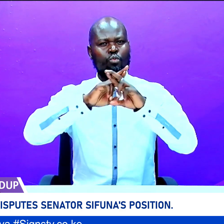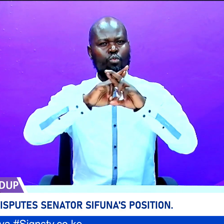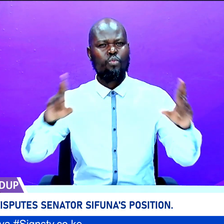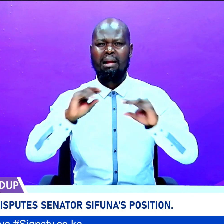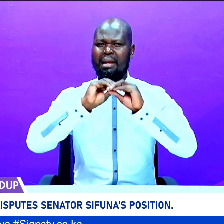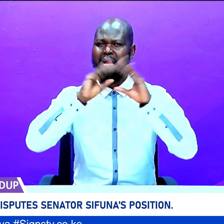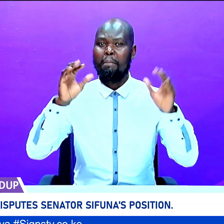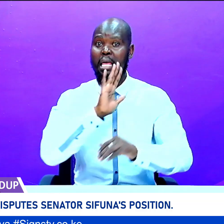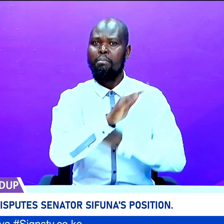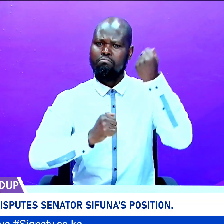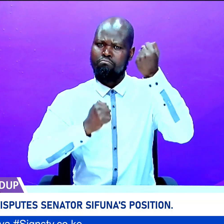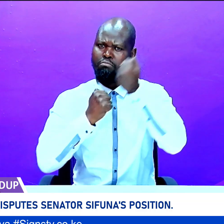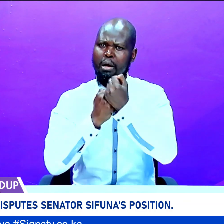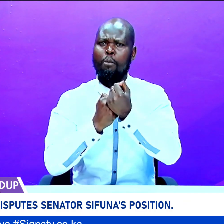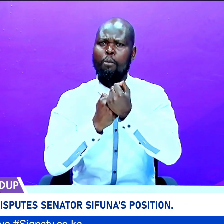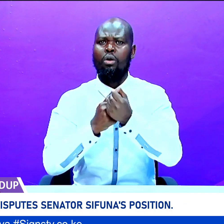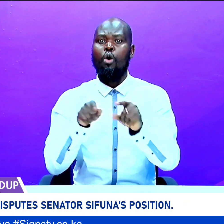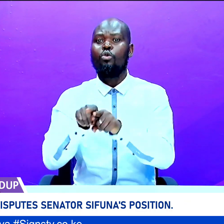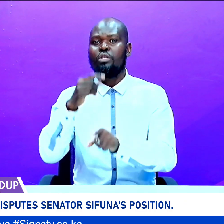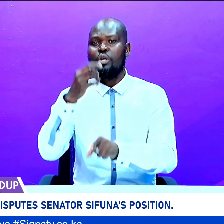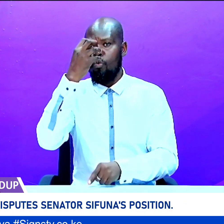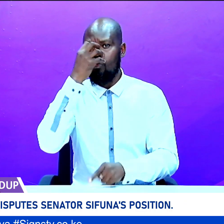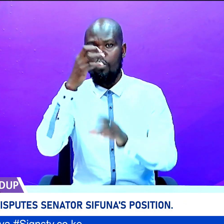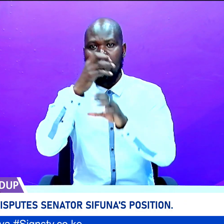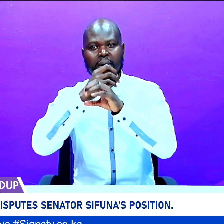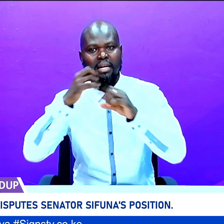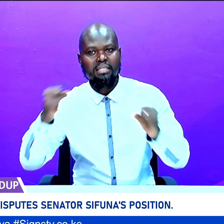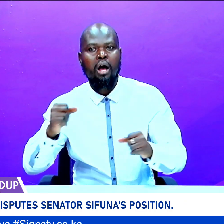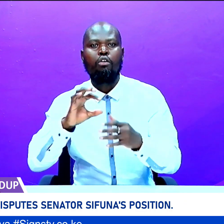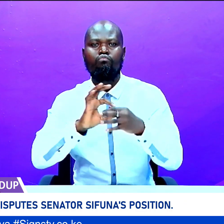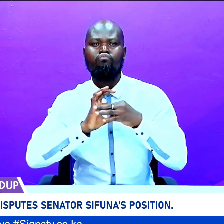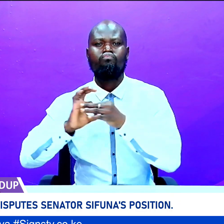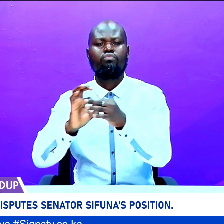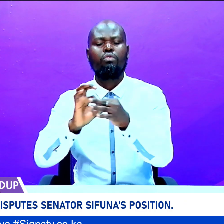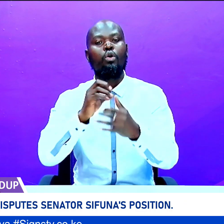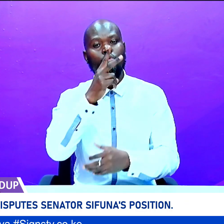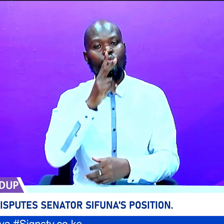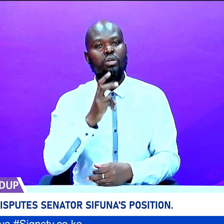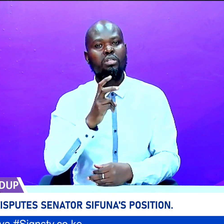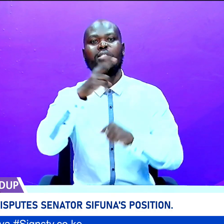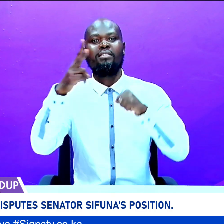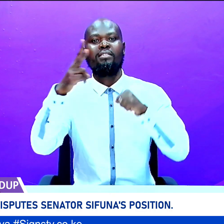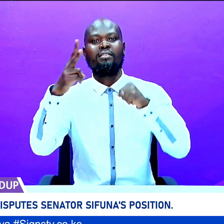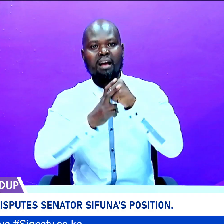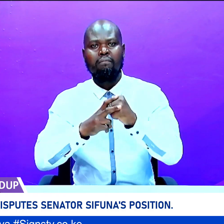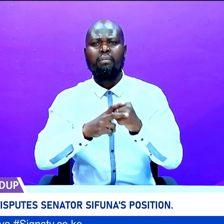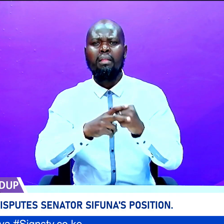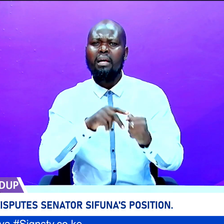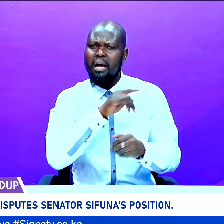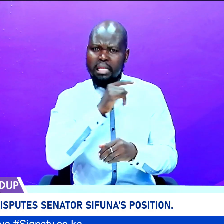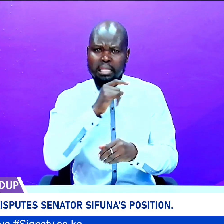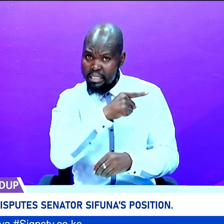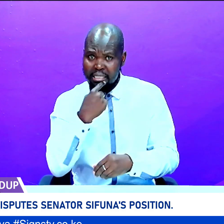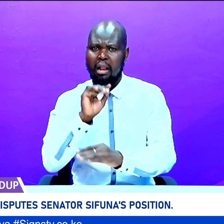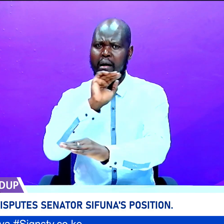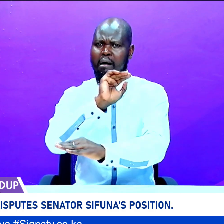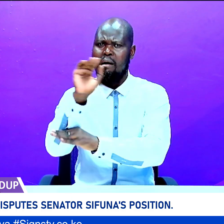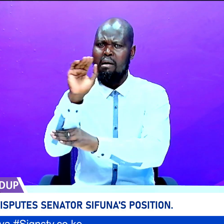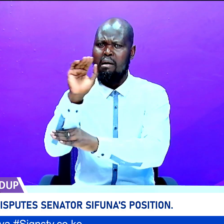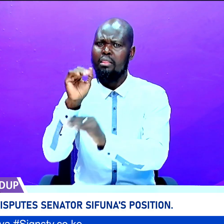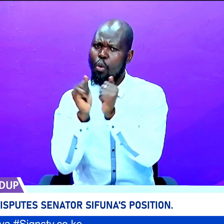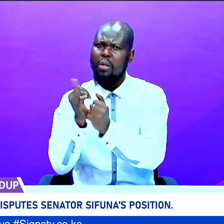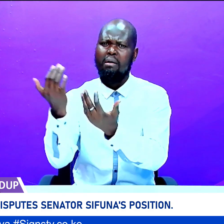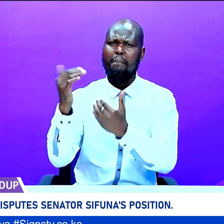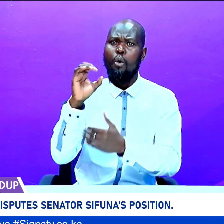for President William Ruto until 2027. He urged leaders within ODM to respect the